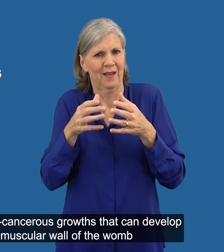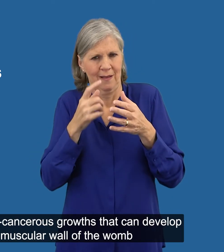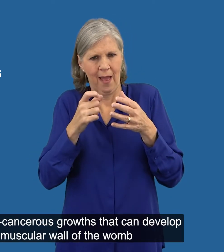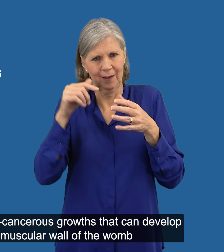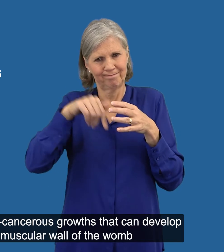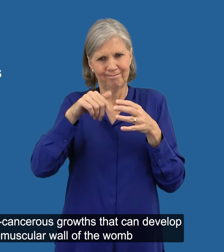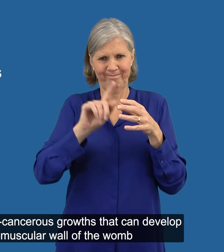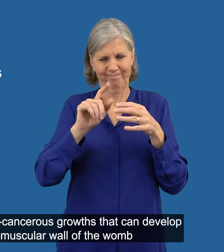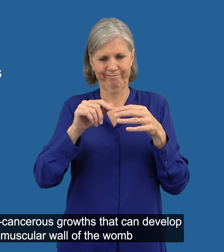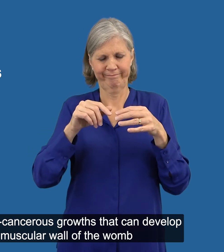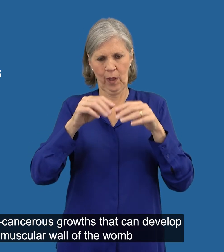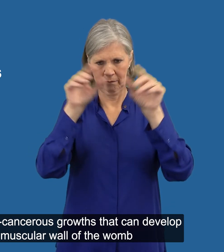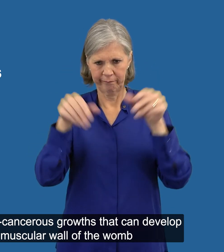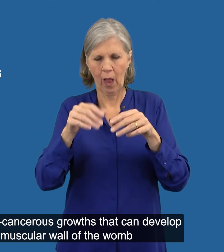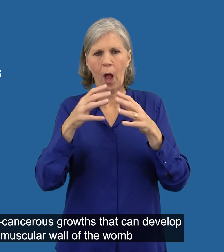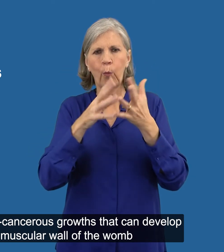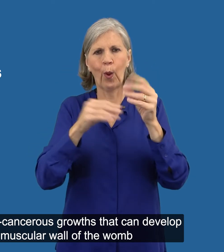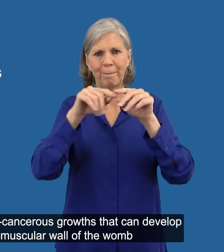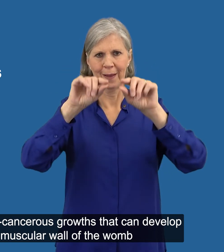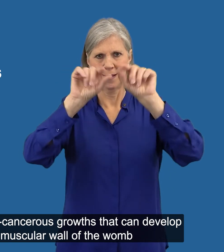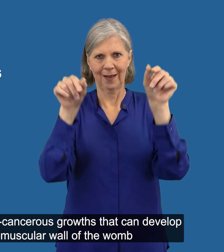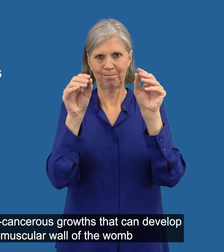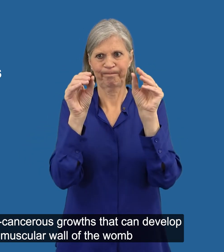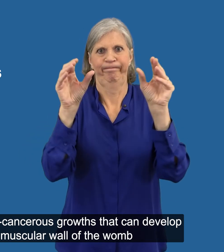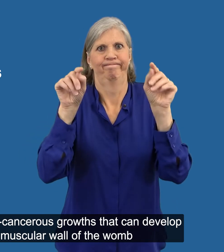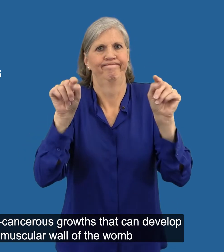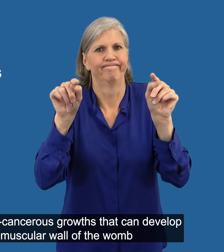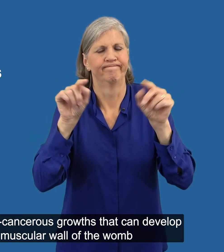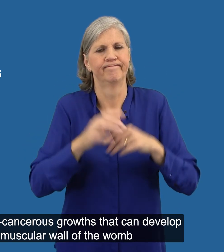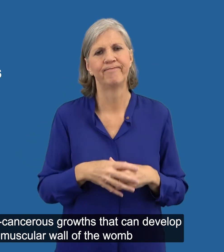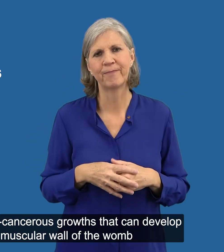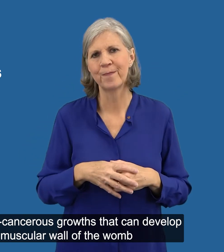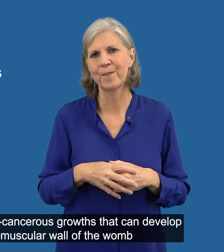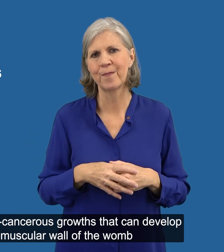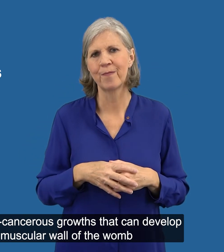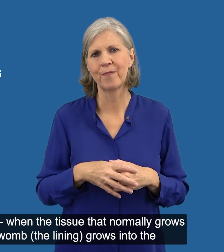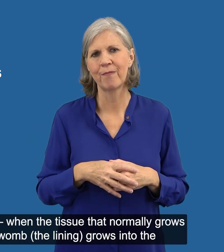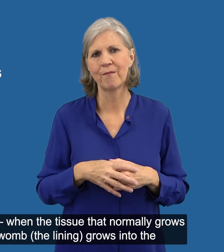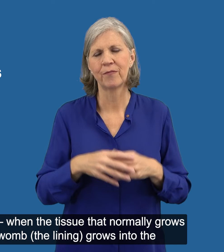Fibroids, non-cancerous growths that can develop in the muscular wall of the womb.